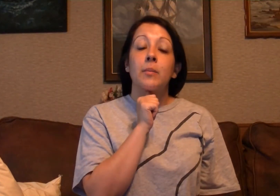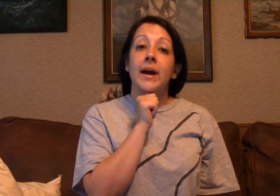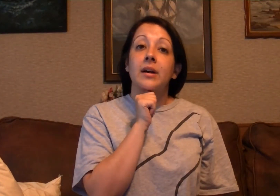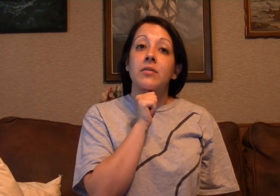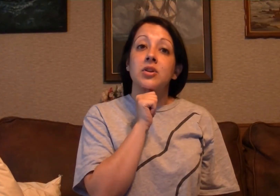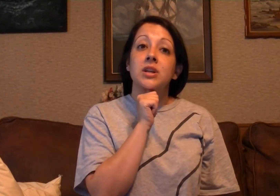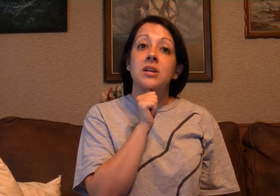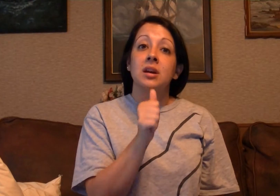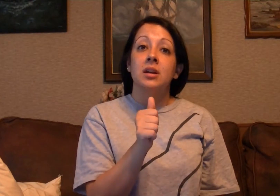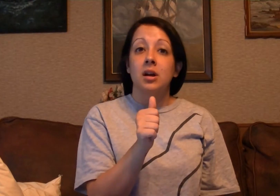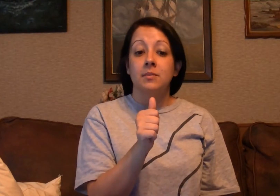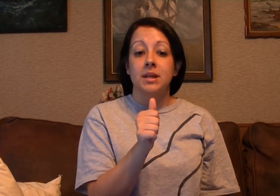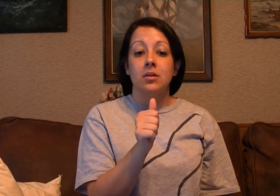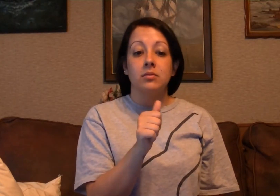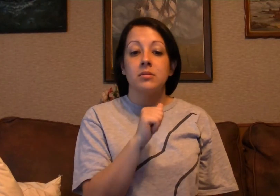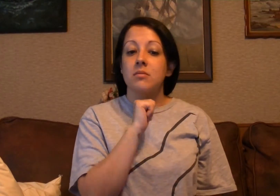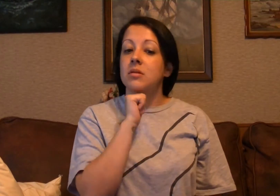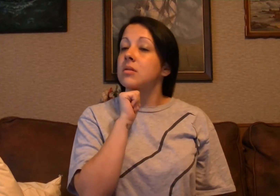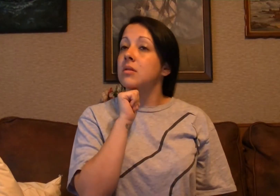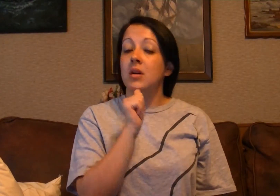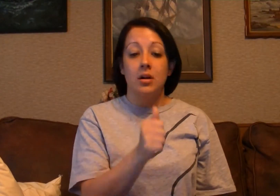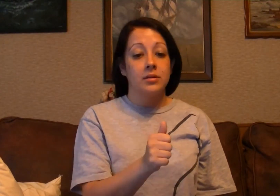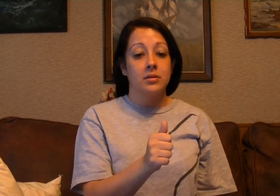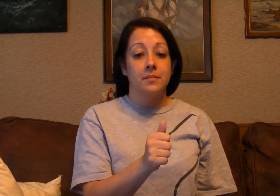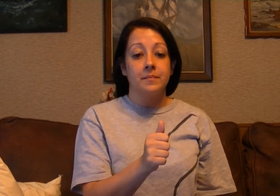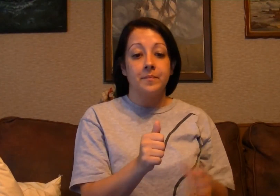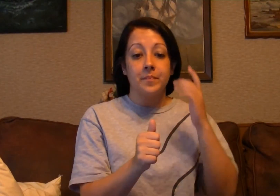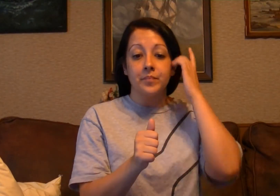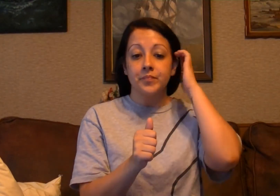back of your chin, and it comes out. Not.